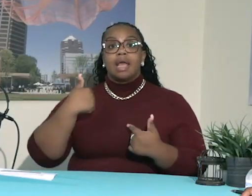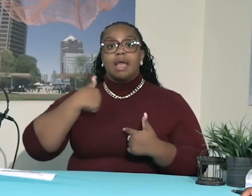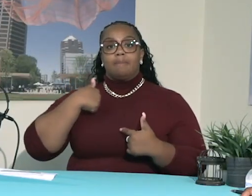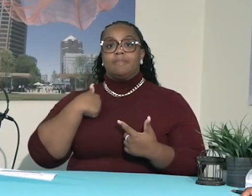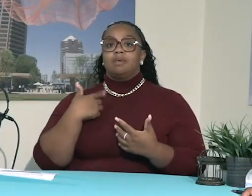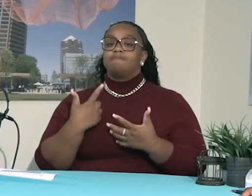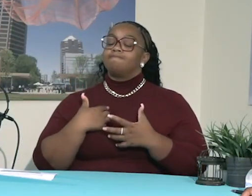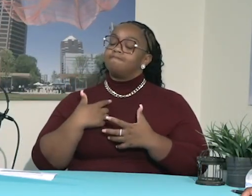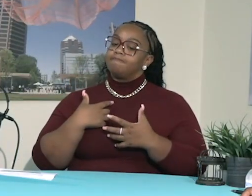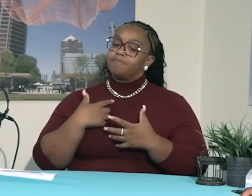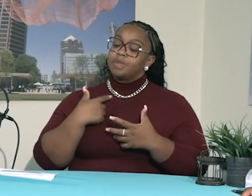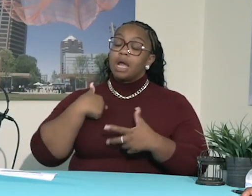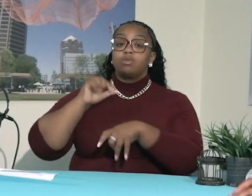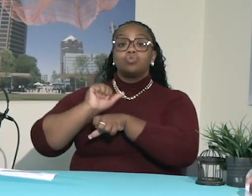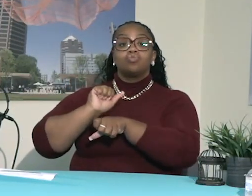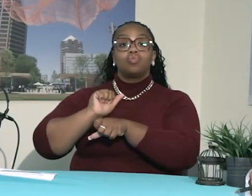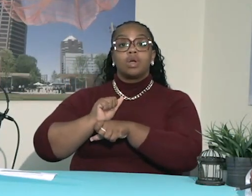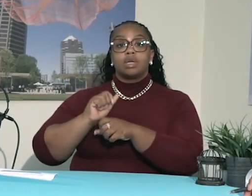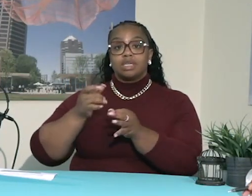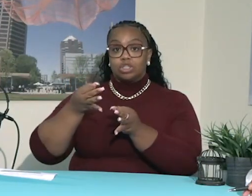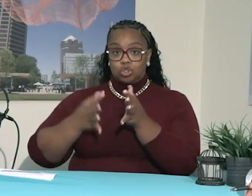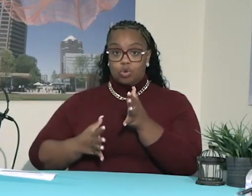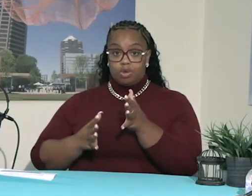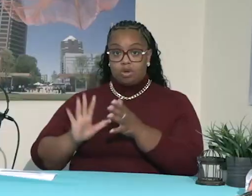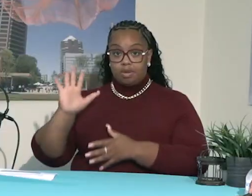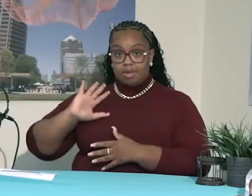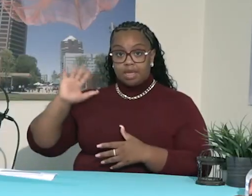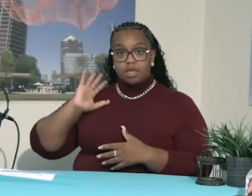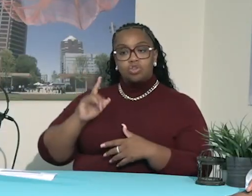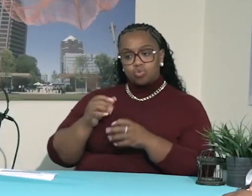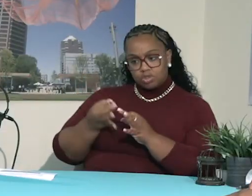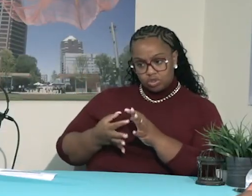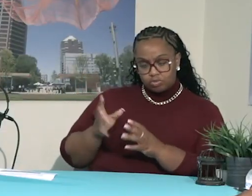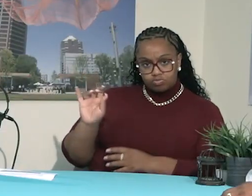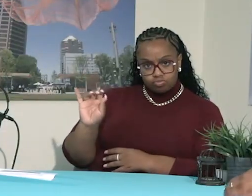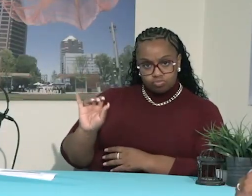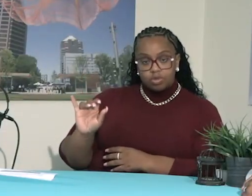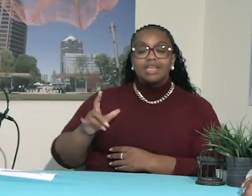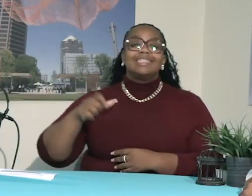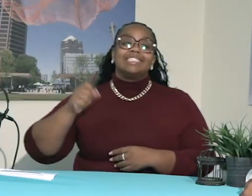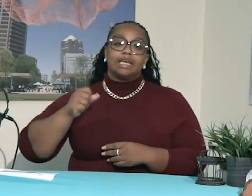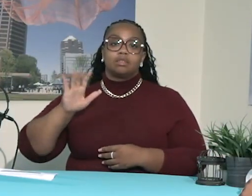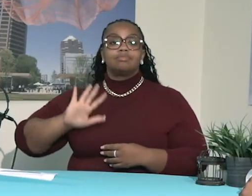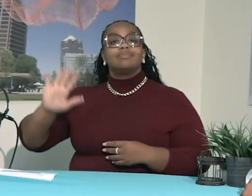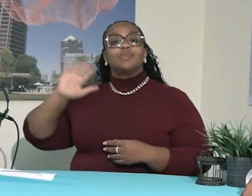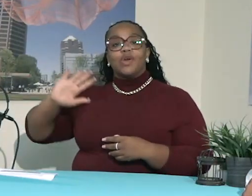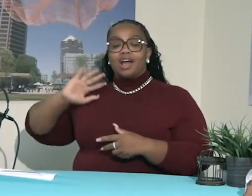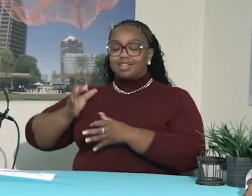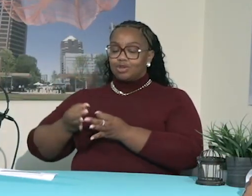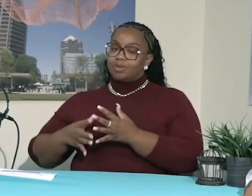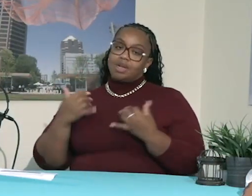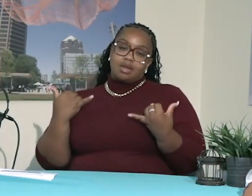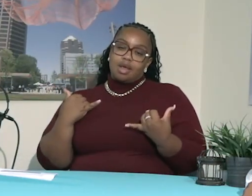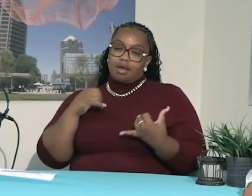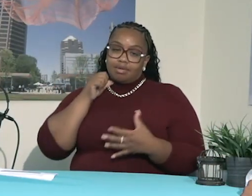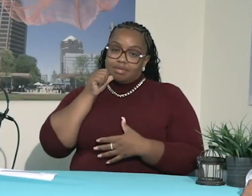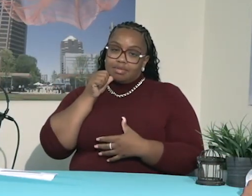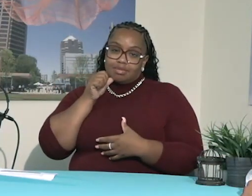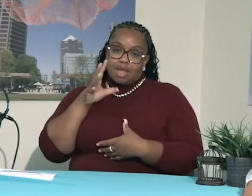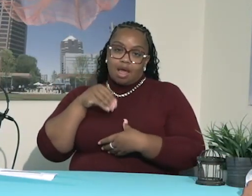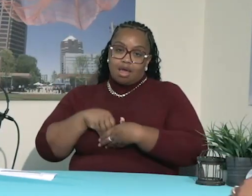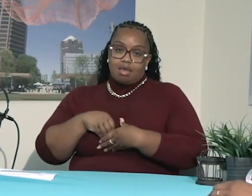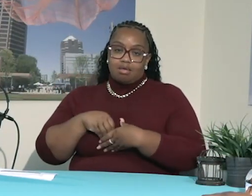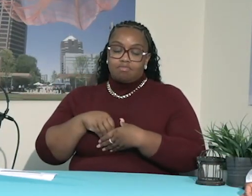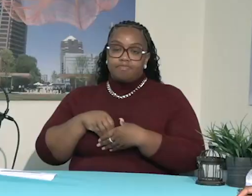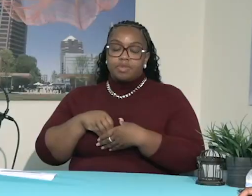interpreter, ASL interpreter in the community. So you interpret as well? I was an interpreter. I no longer practice. Okay. 5 years